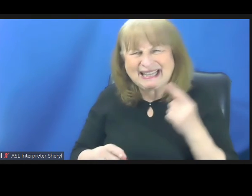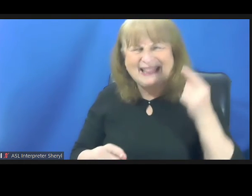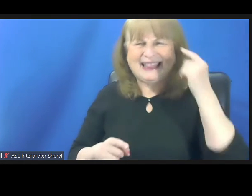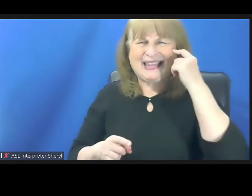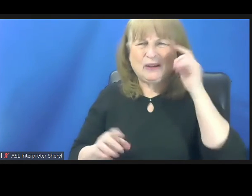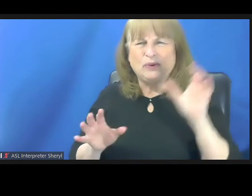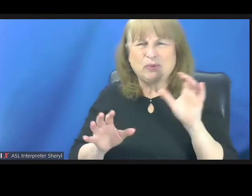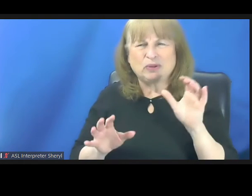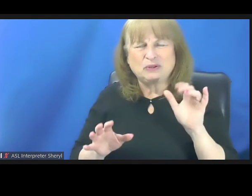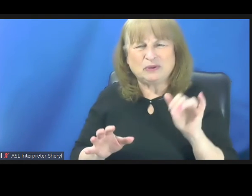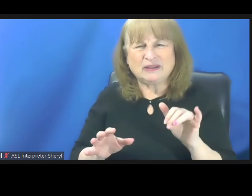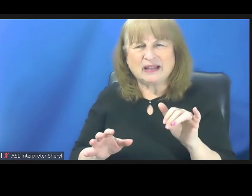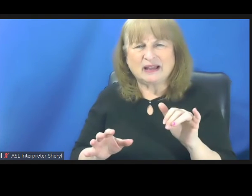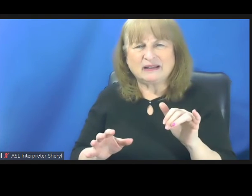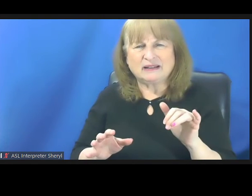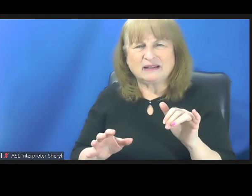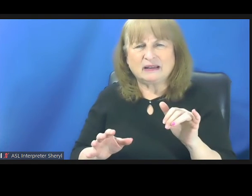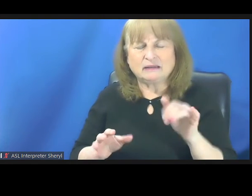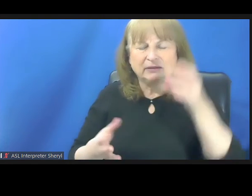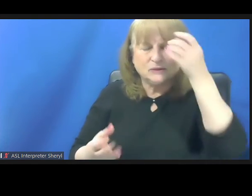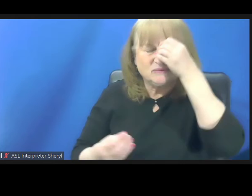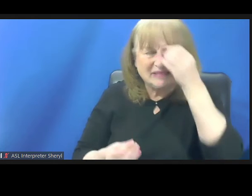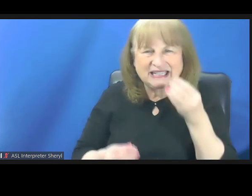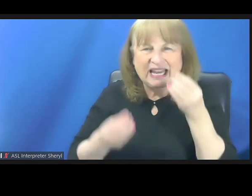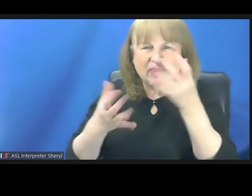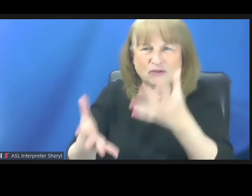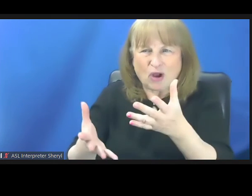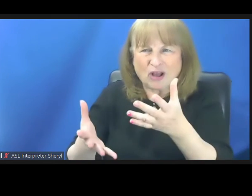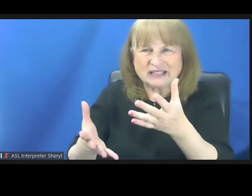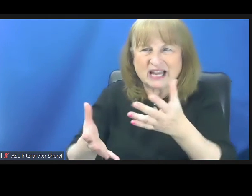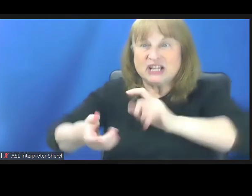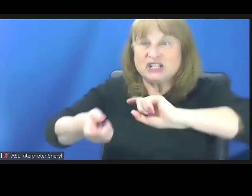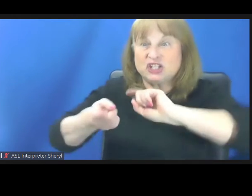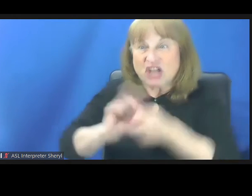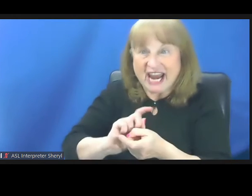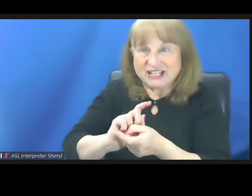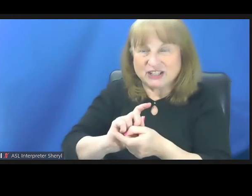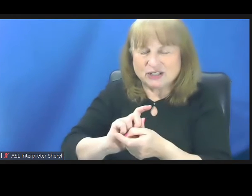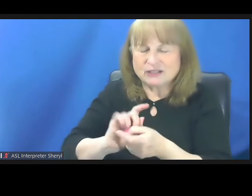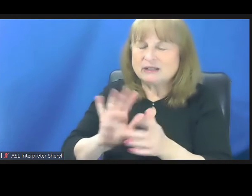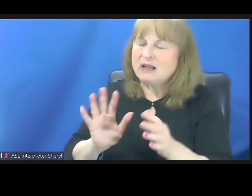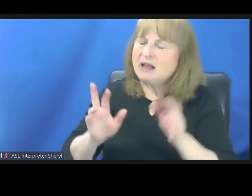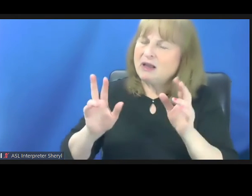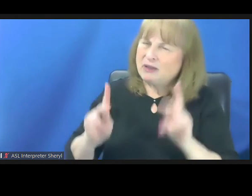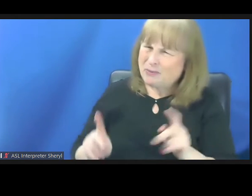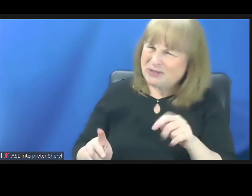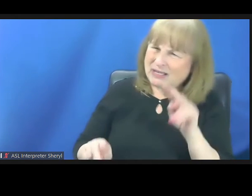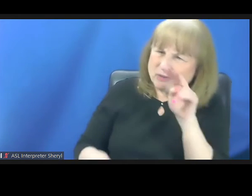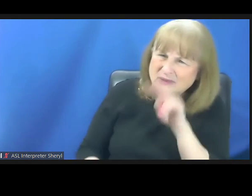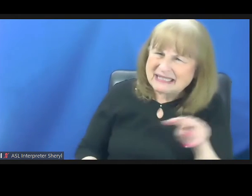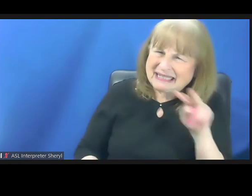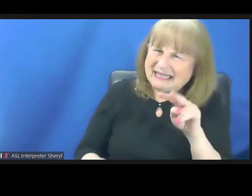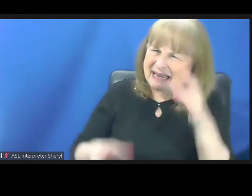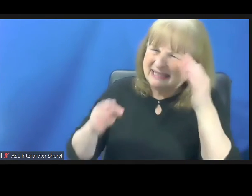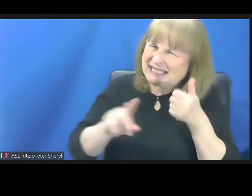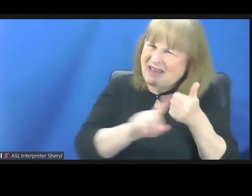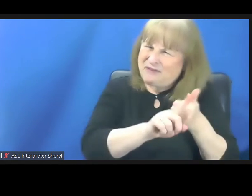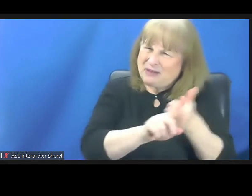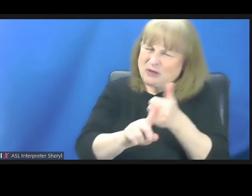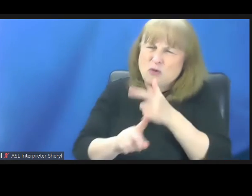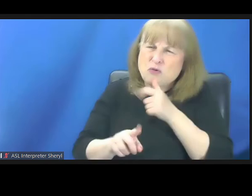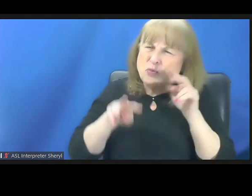to get across this is about change. I mean, the person has to see it and decide for himself or